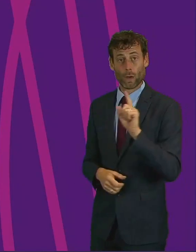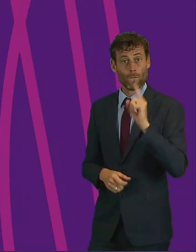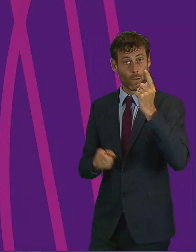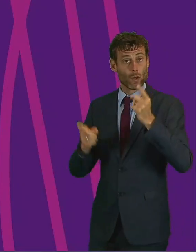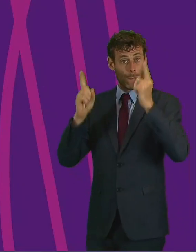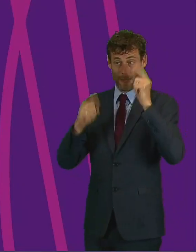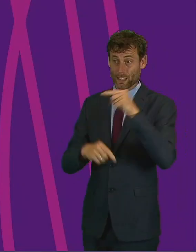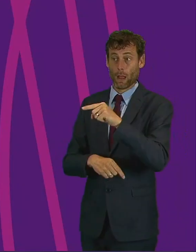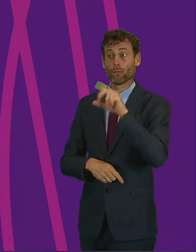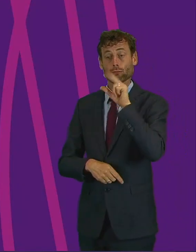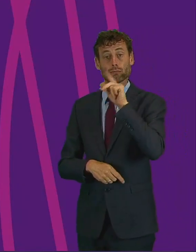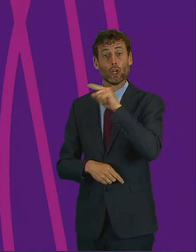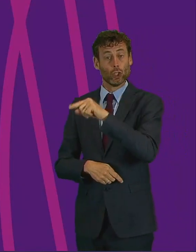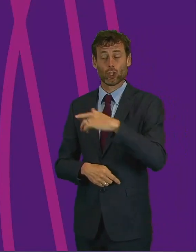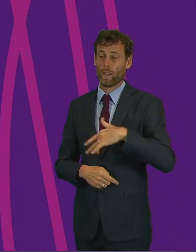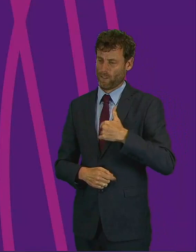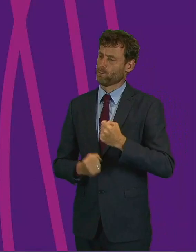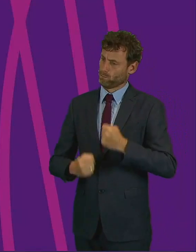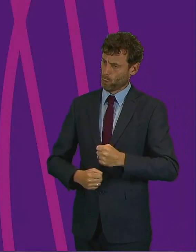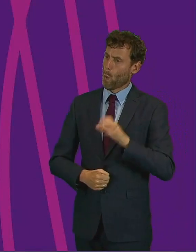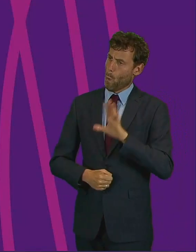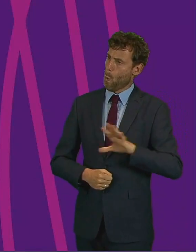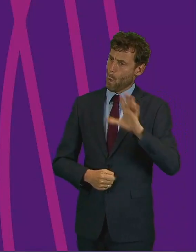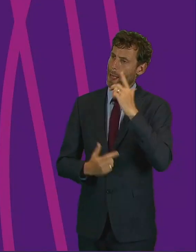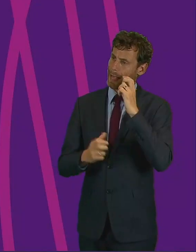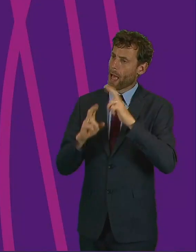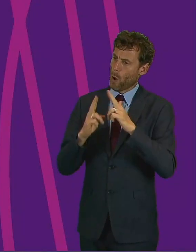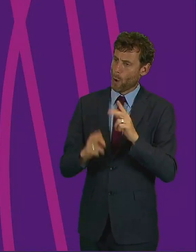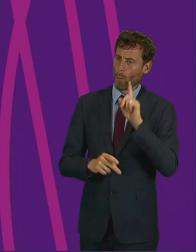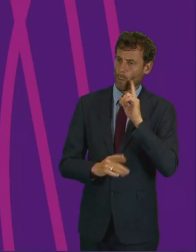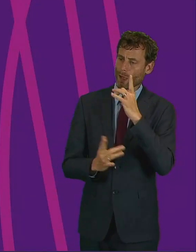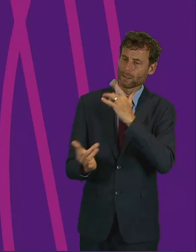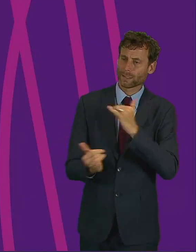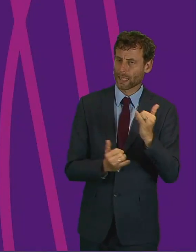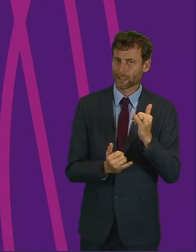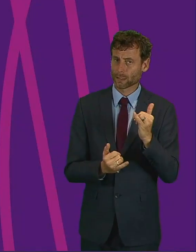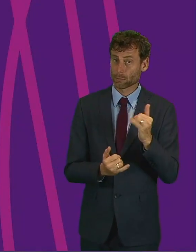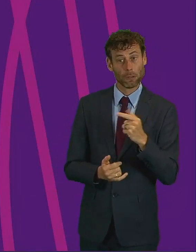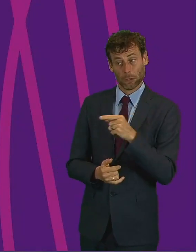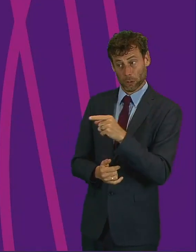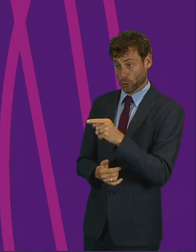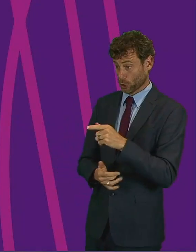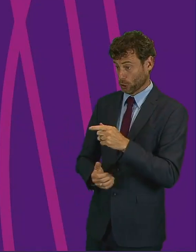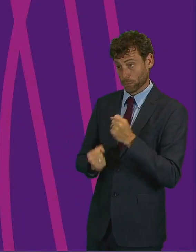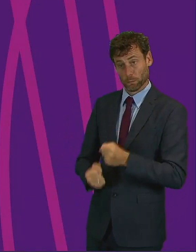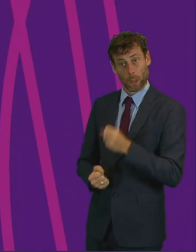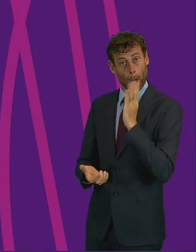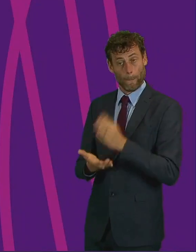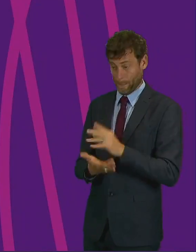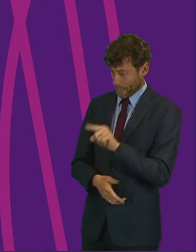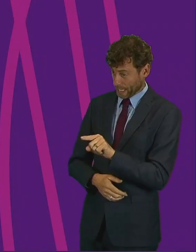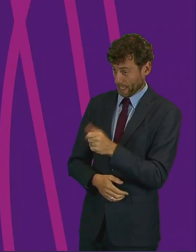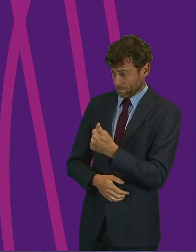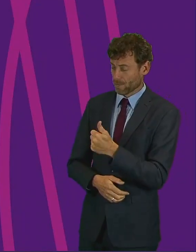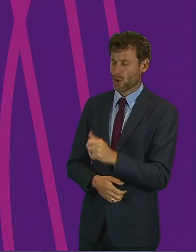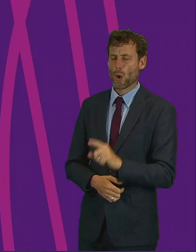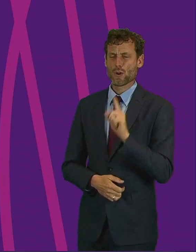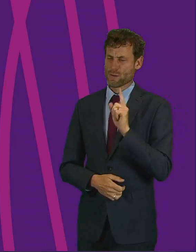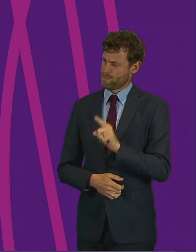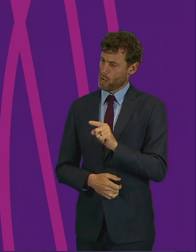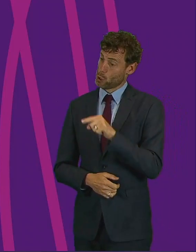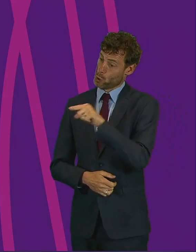believed it when she said that all care home workers would be tested. But there is a consistent disconnect